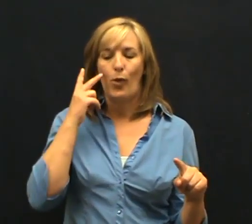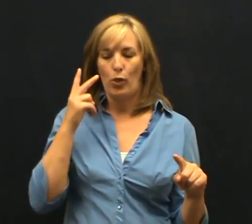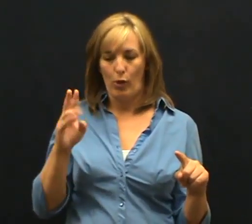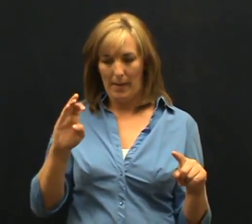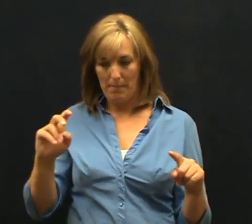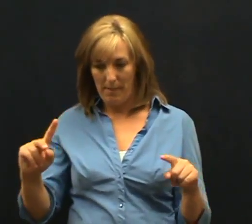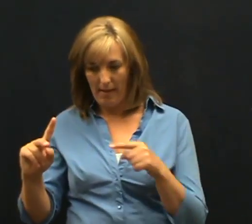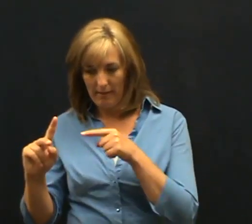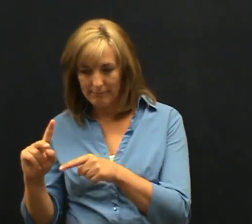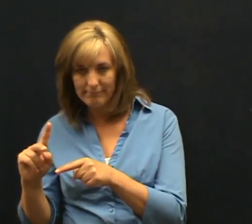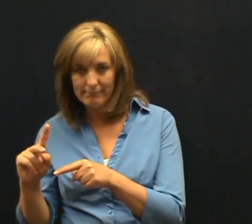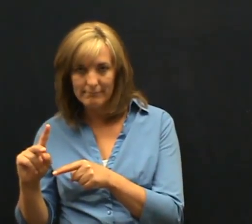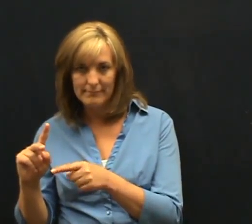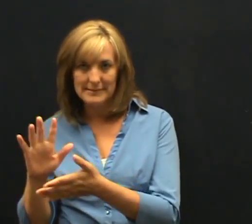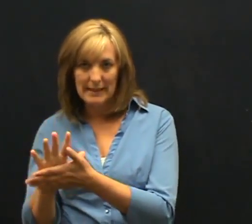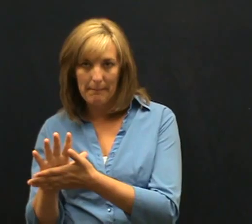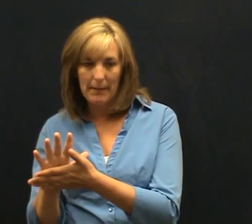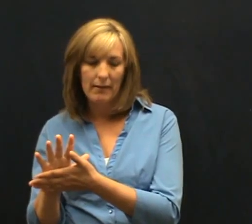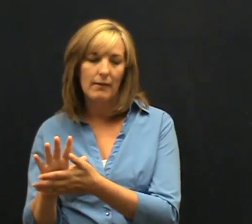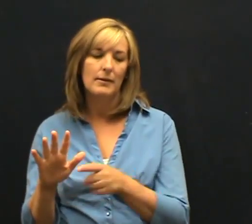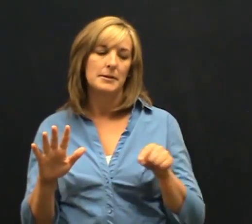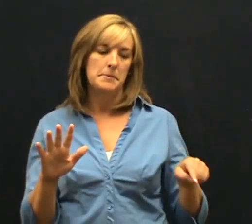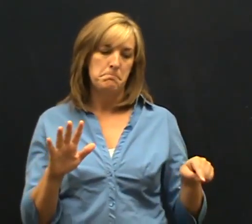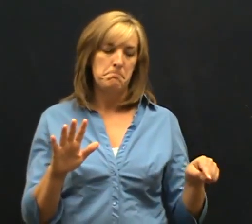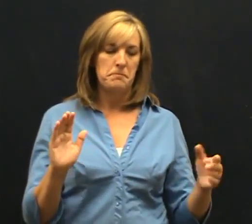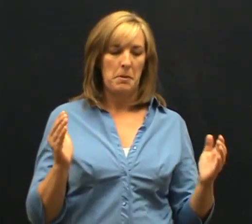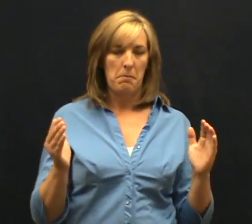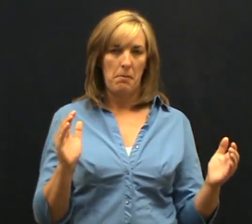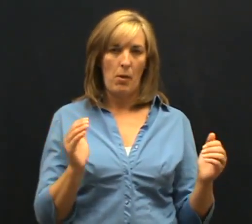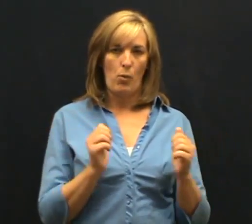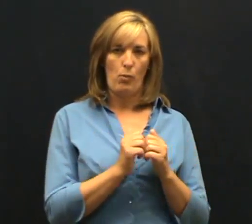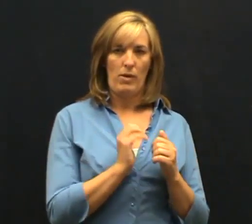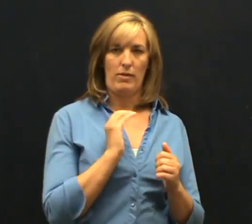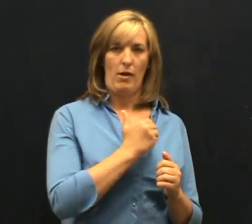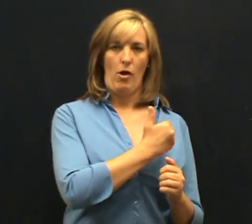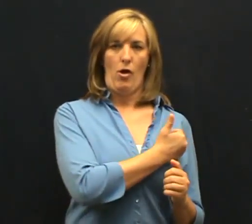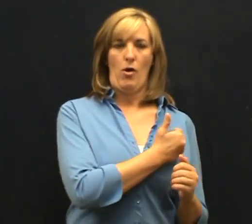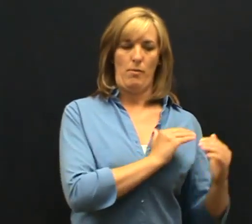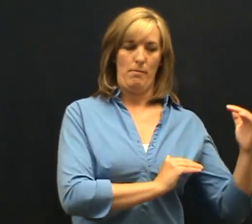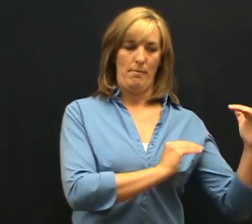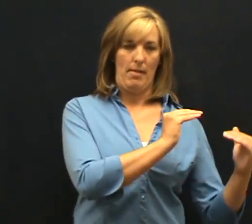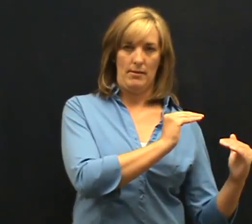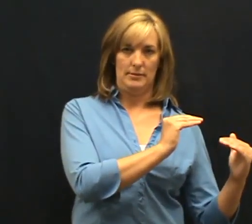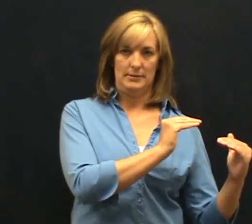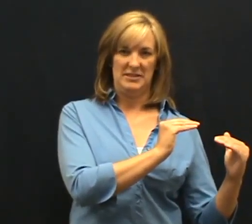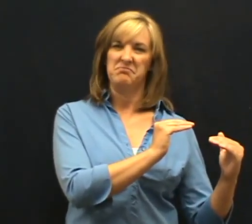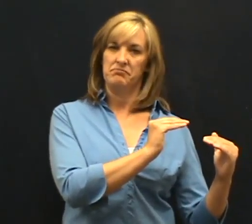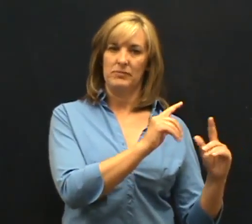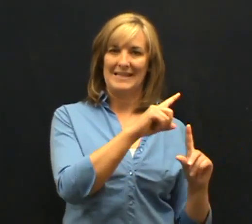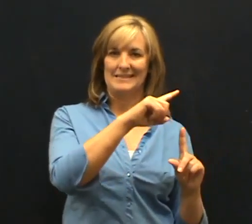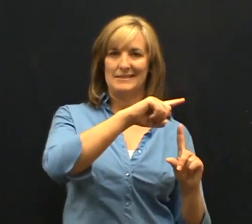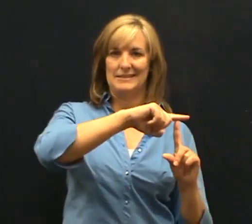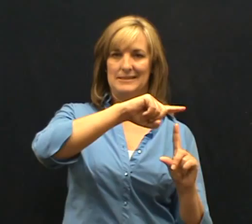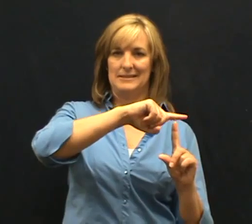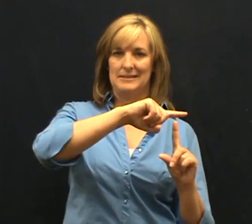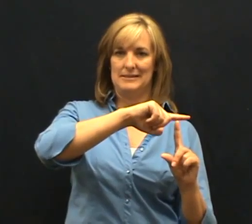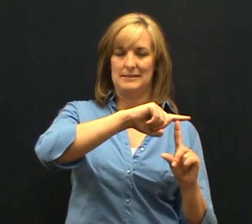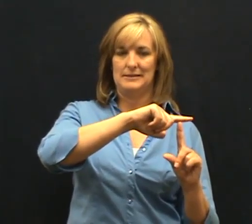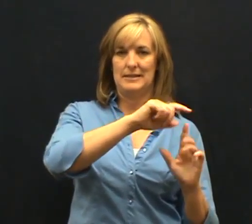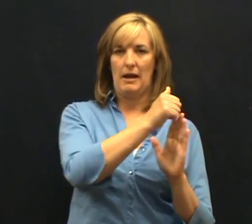it to the ending balance in our cash account, signified by the T account on the right-hand of this slide. And